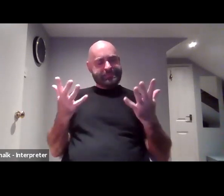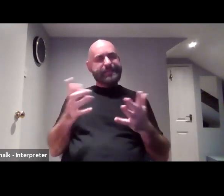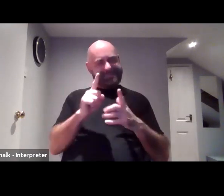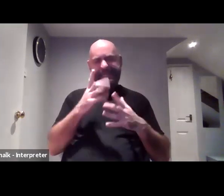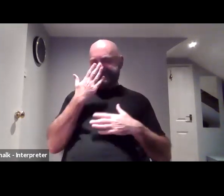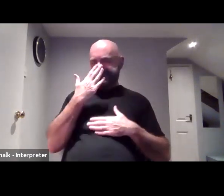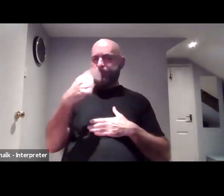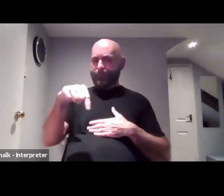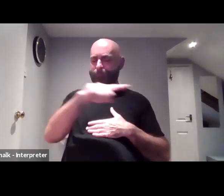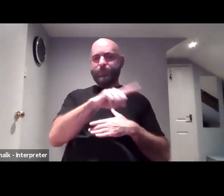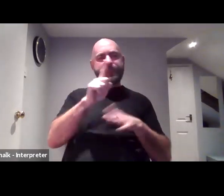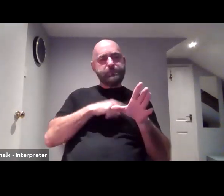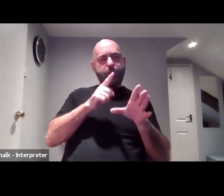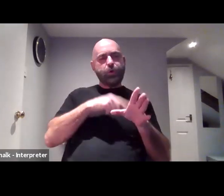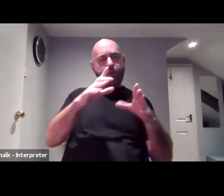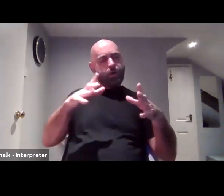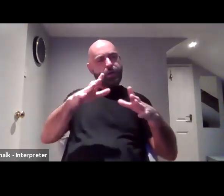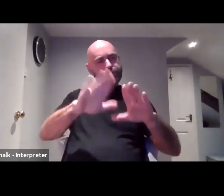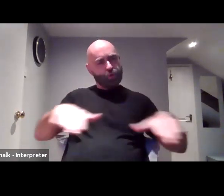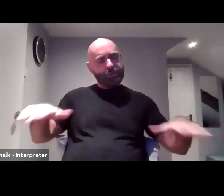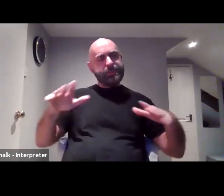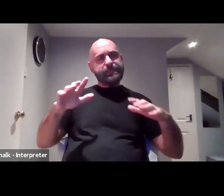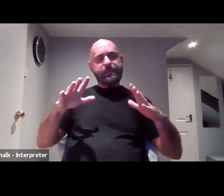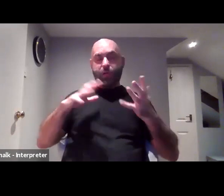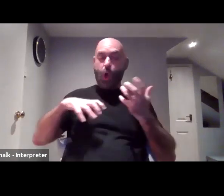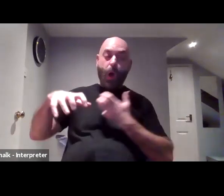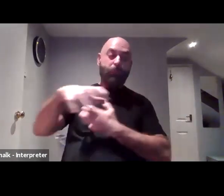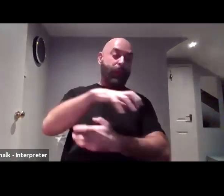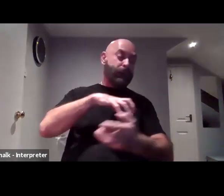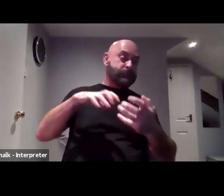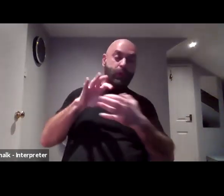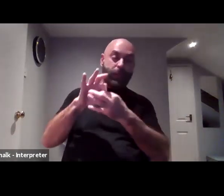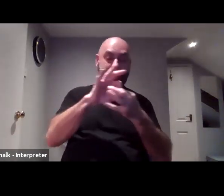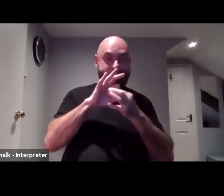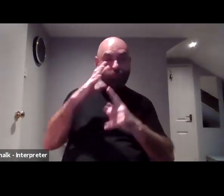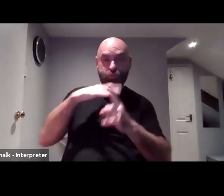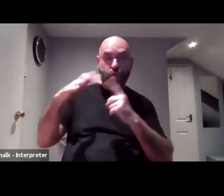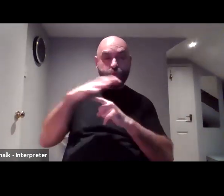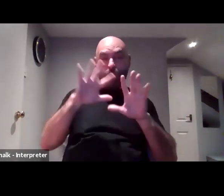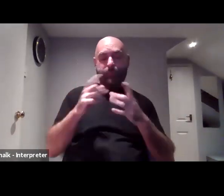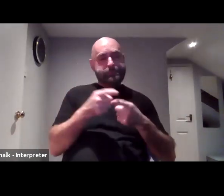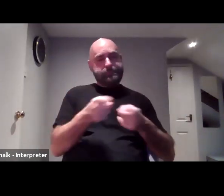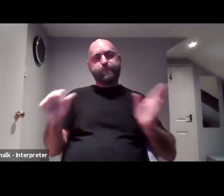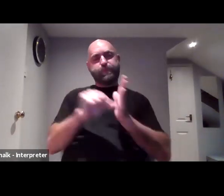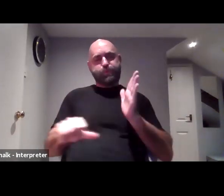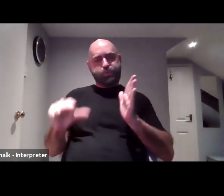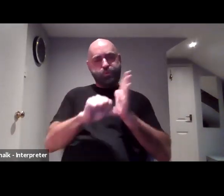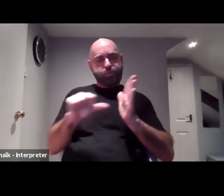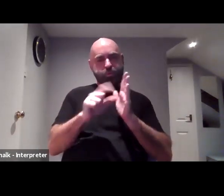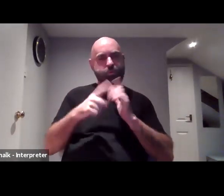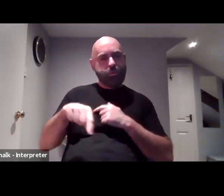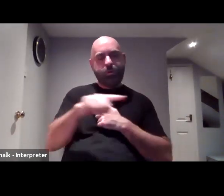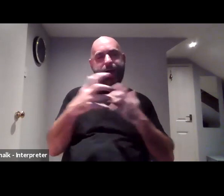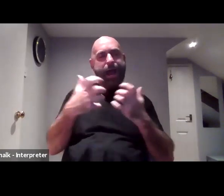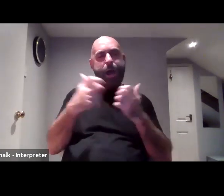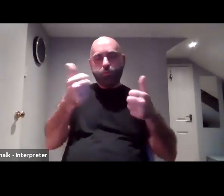needs of the young generation in our complex and interconnected social world, and to tackle some